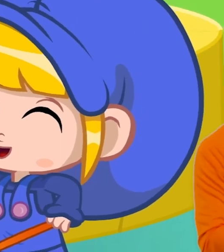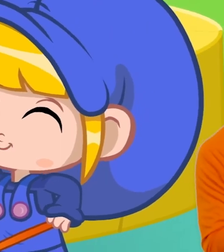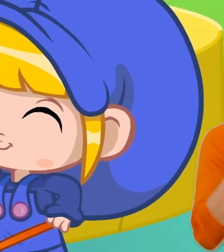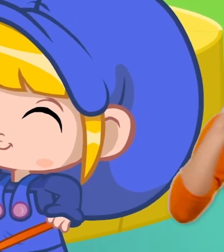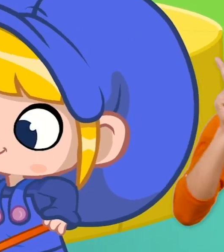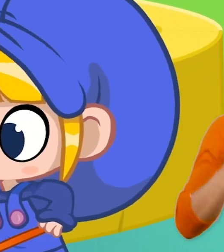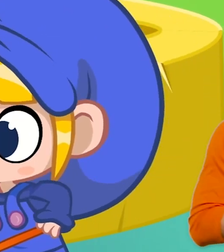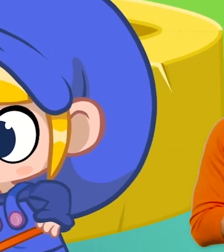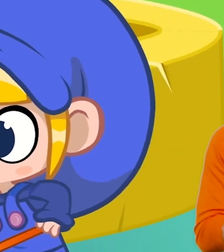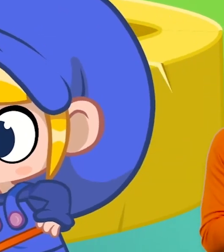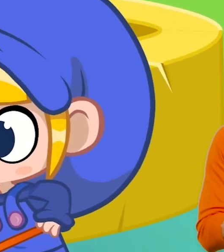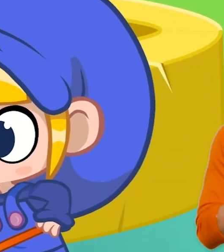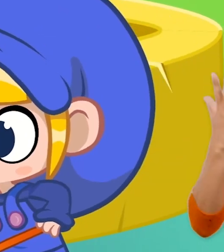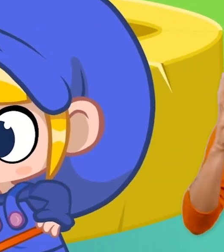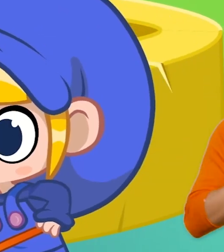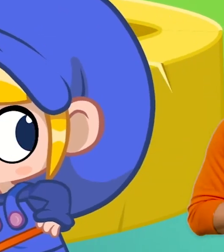Ta-da!